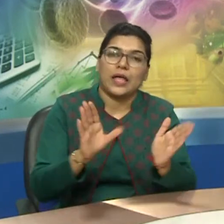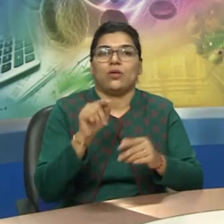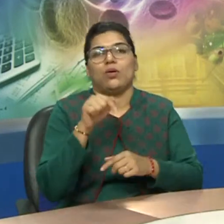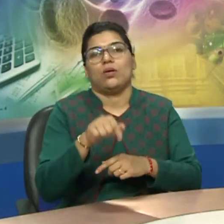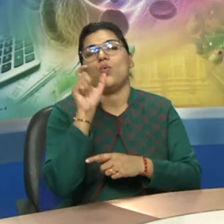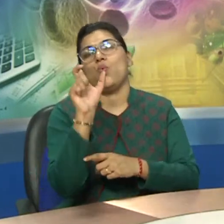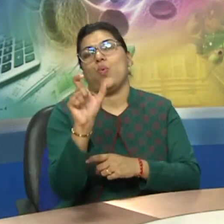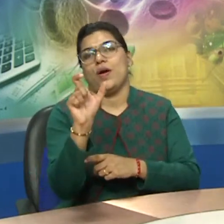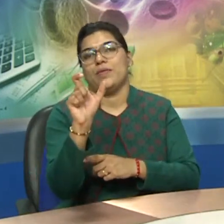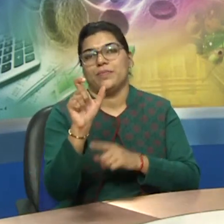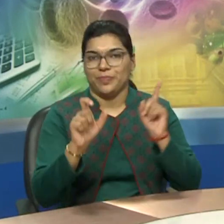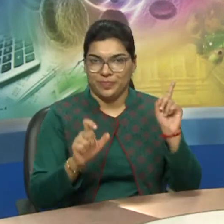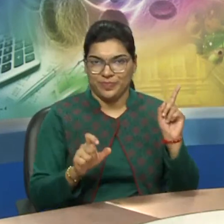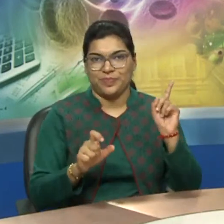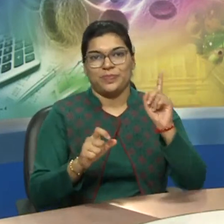unstructured work.